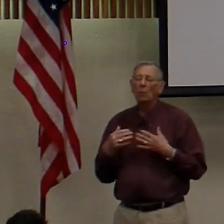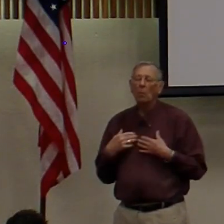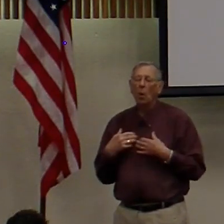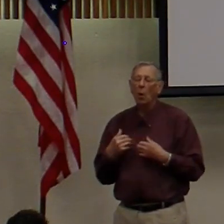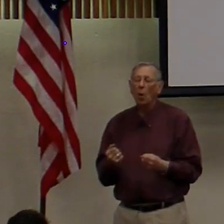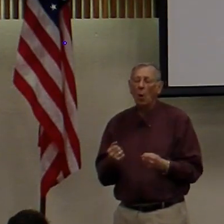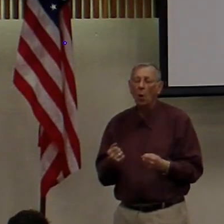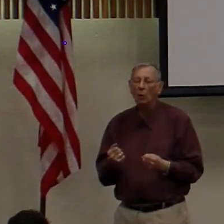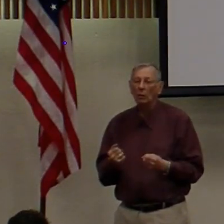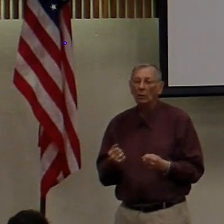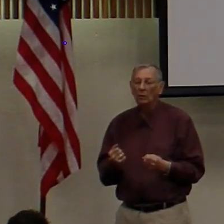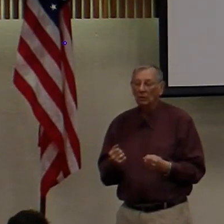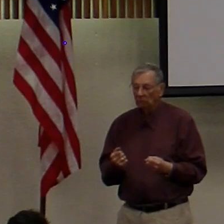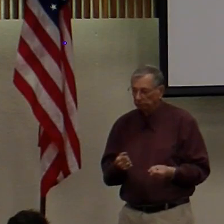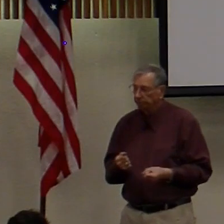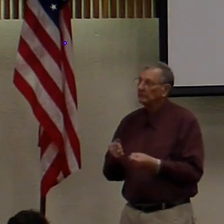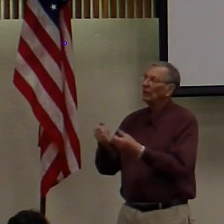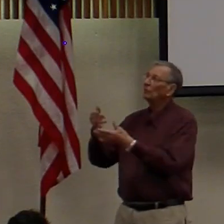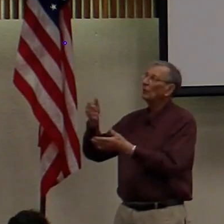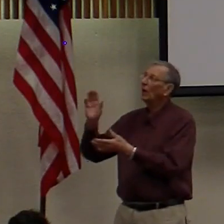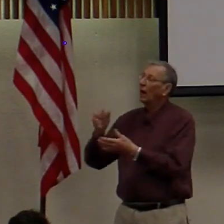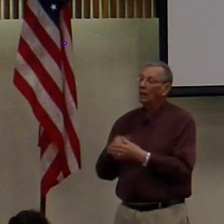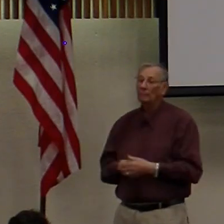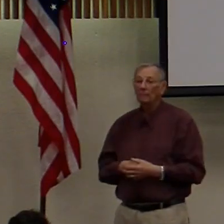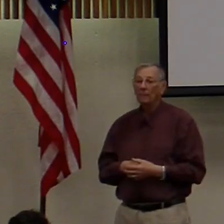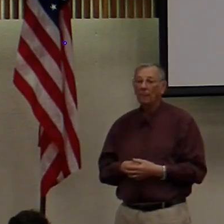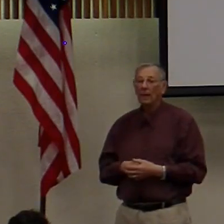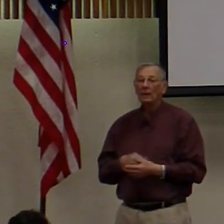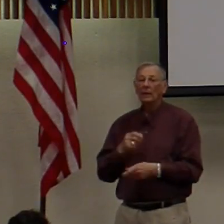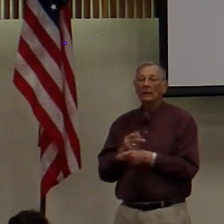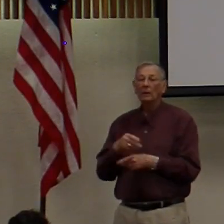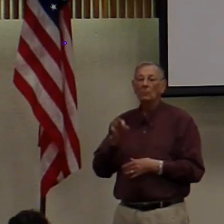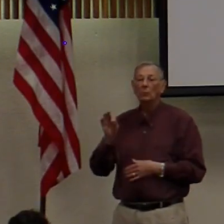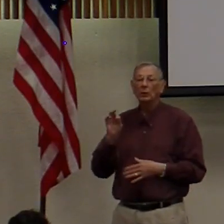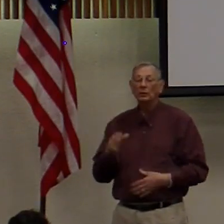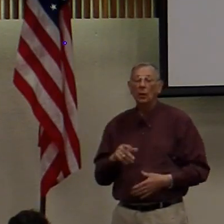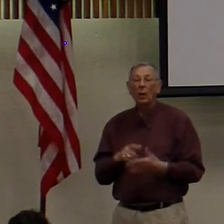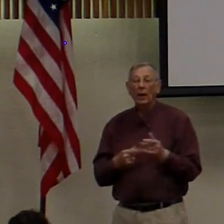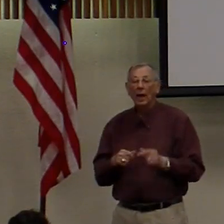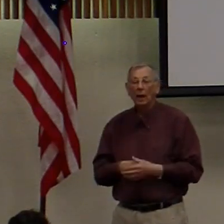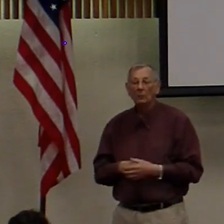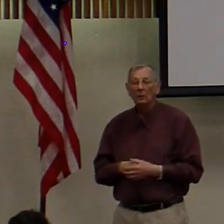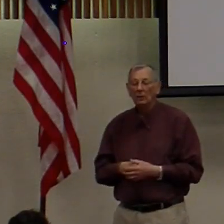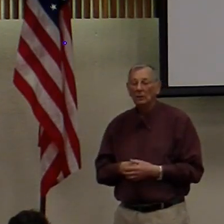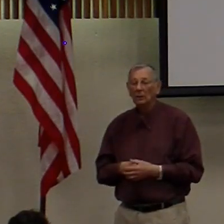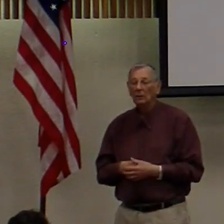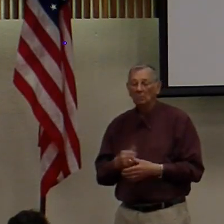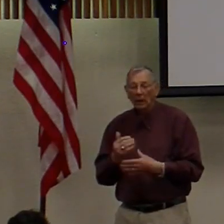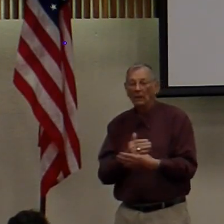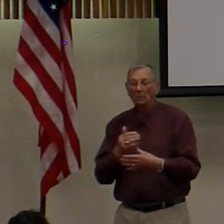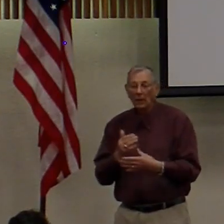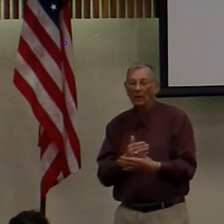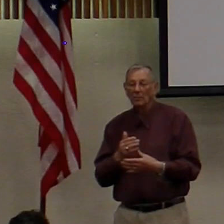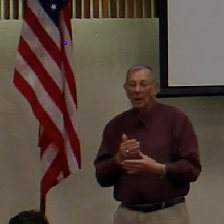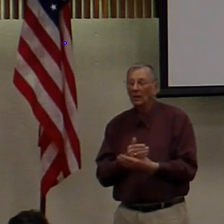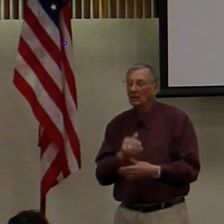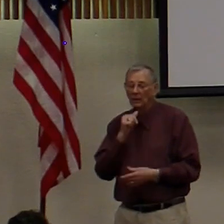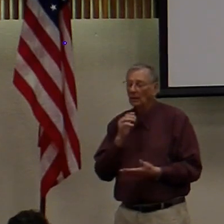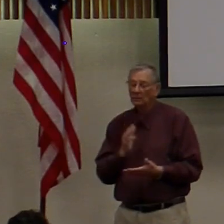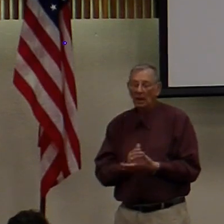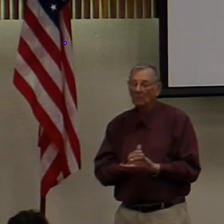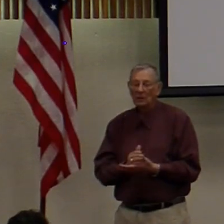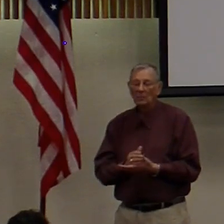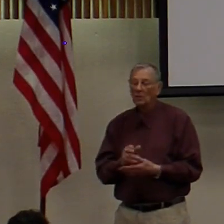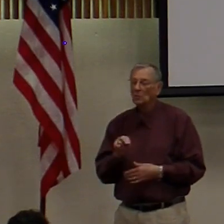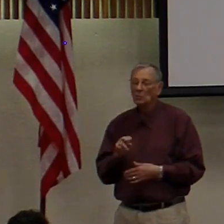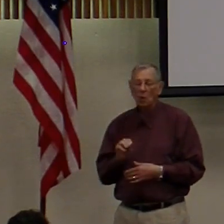boldness. They gave it over to God. And what they do, they kept preaching. And what happened? They kept getting bothered about it. But did it stop them?